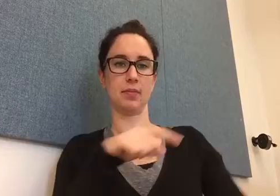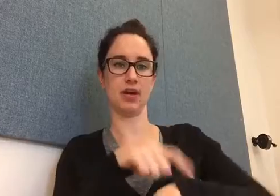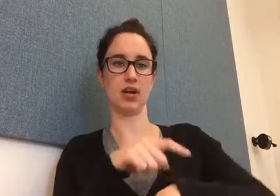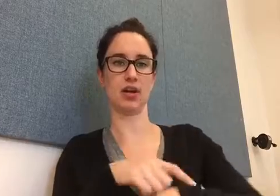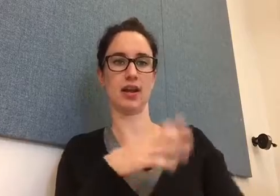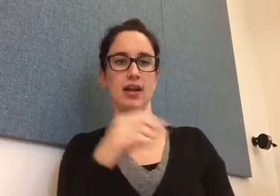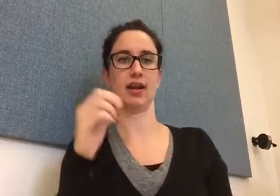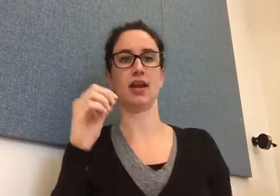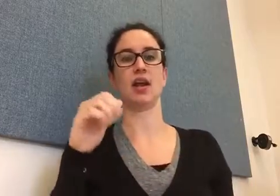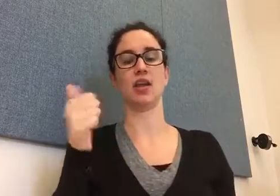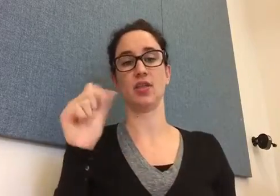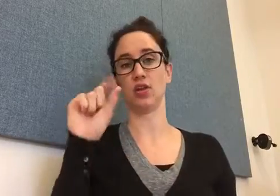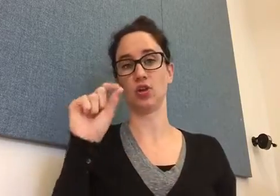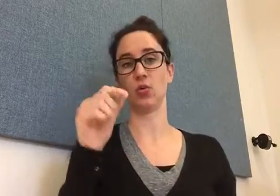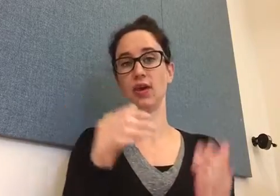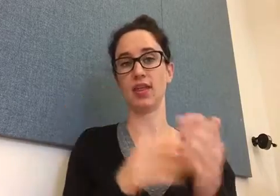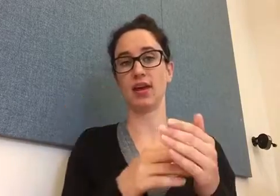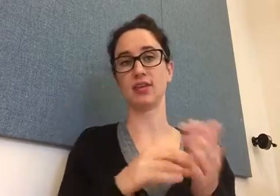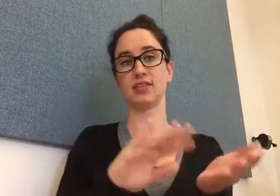after arriving in the United States.